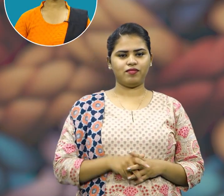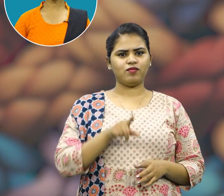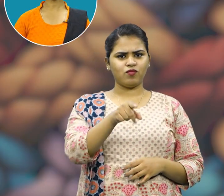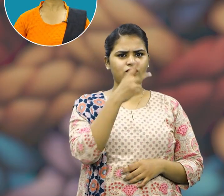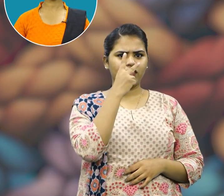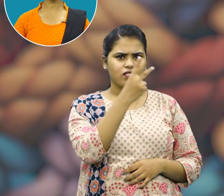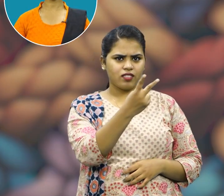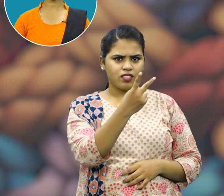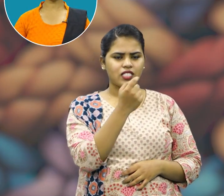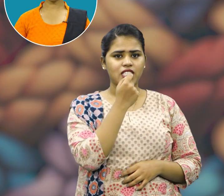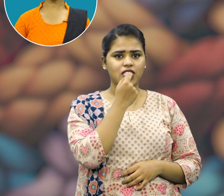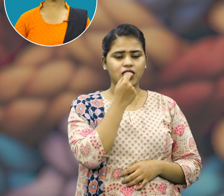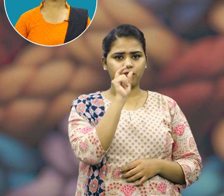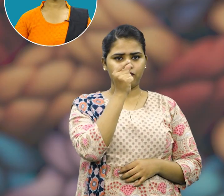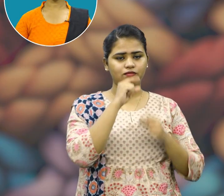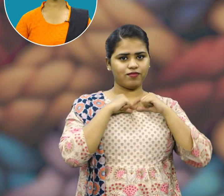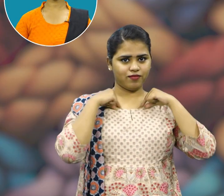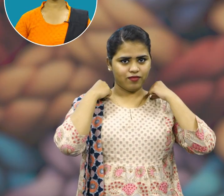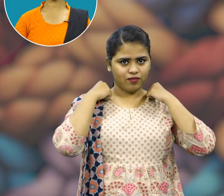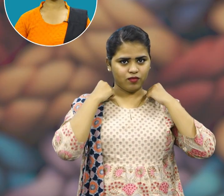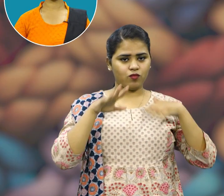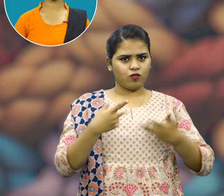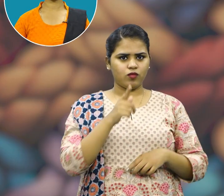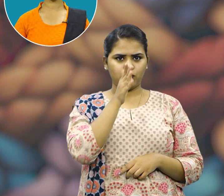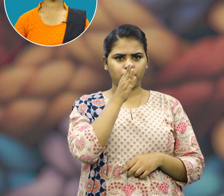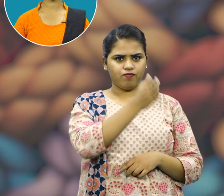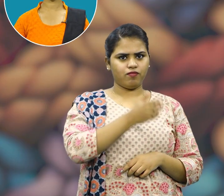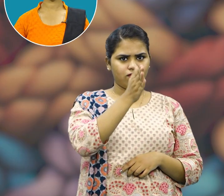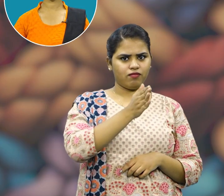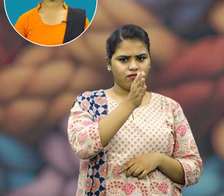You have seen pearl necklace or train.